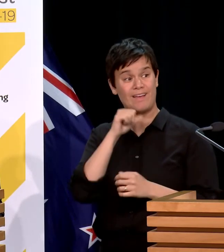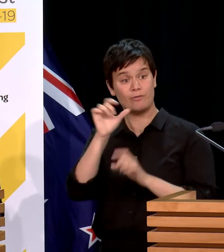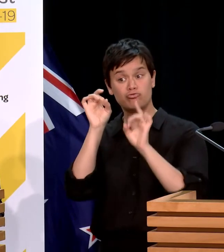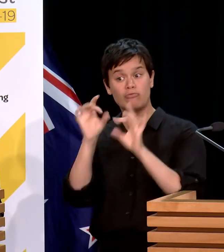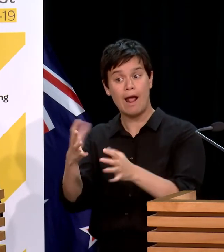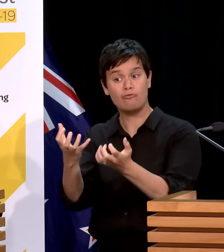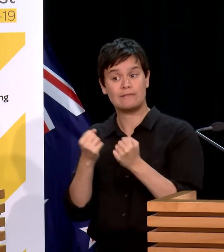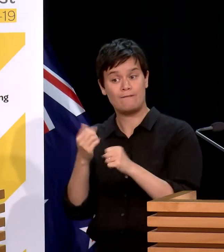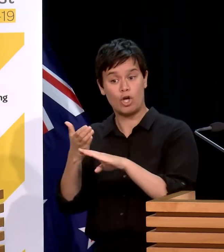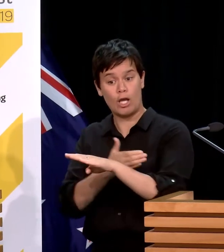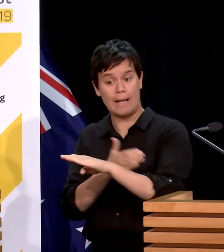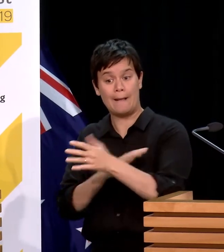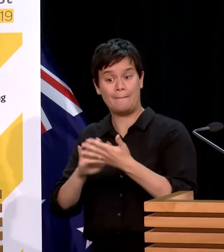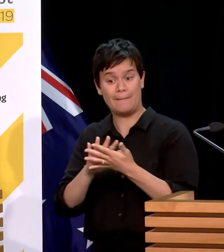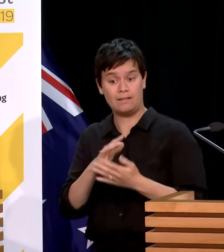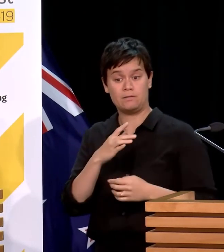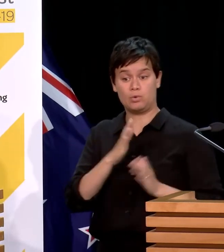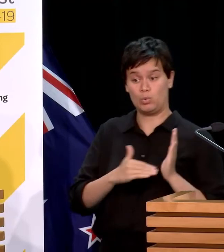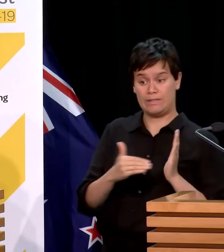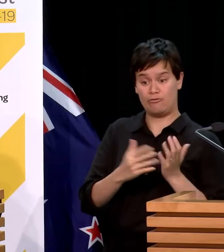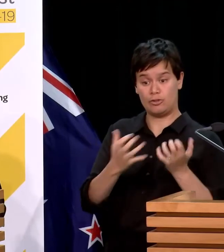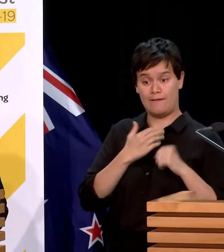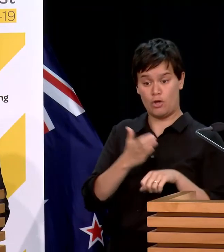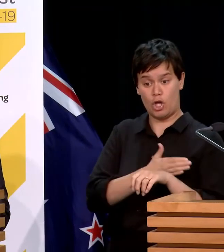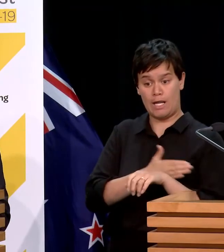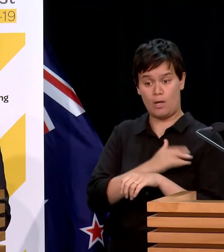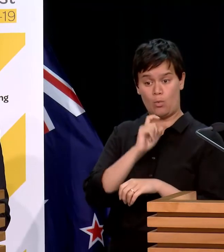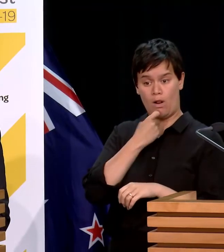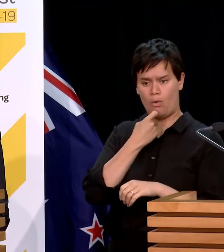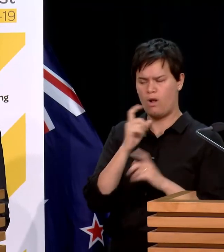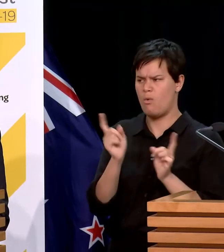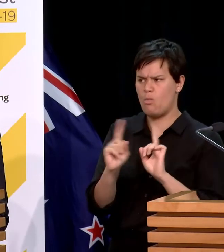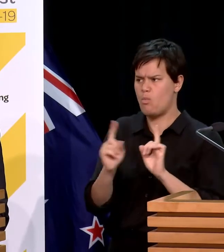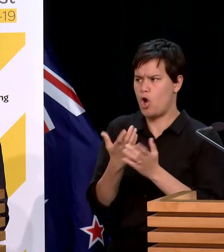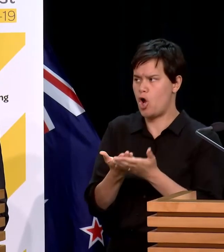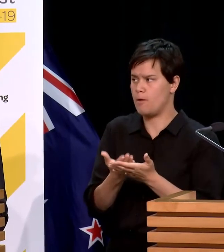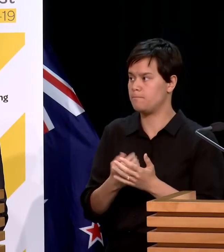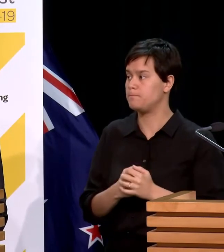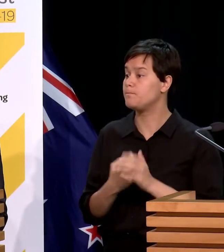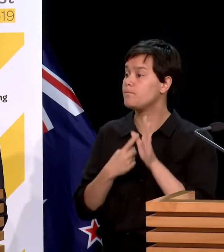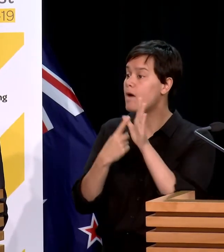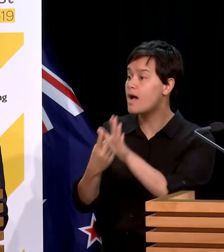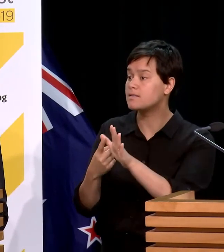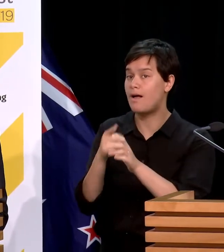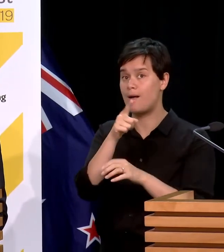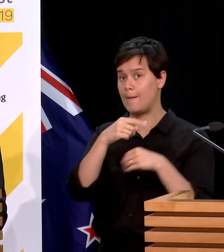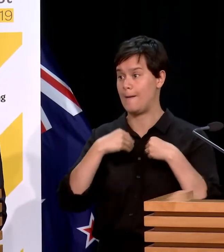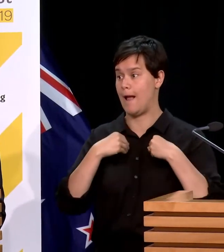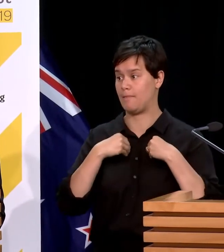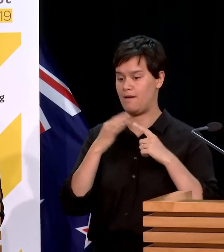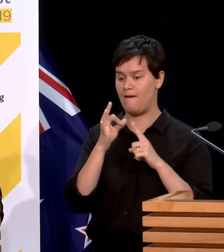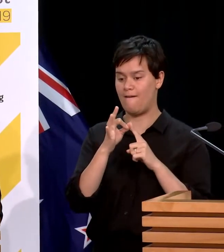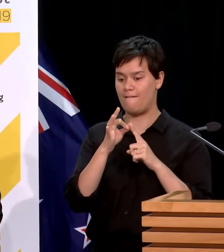early? The indications that we've had from Pfizer is that our